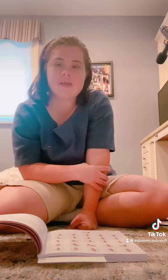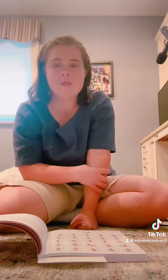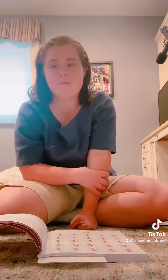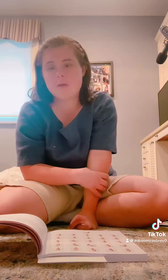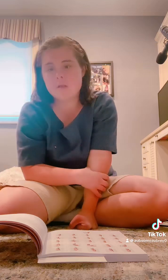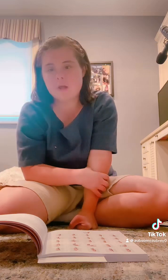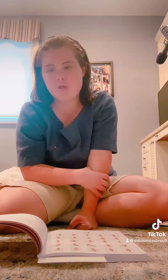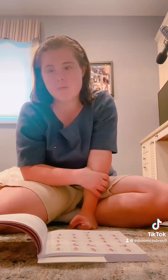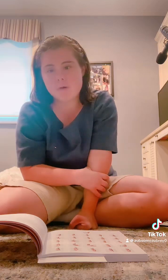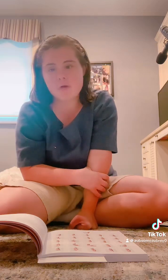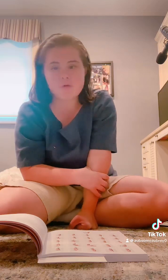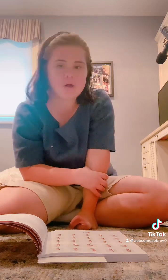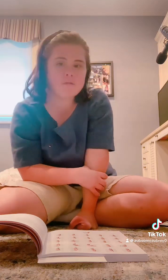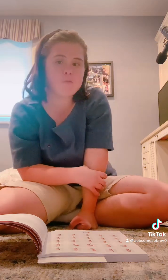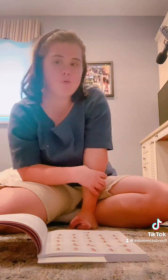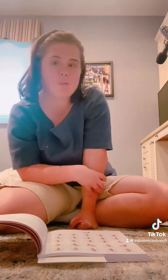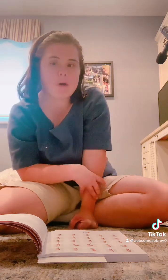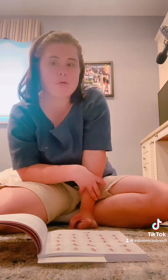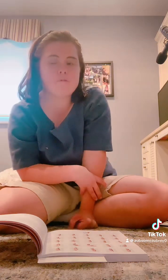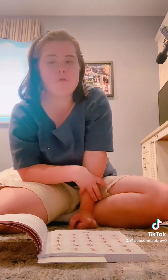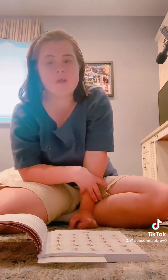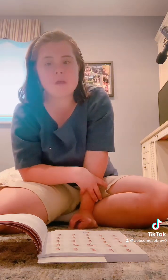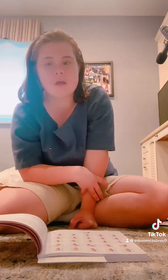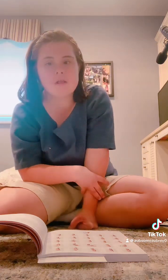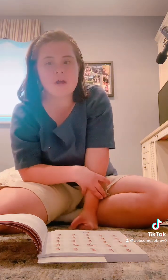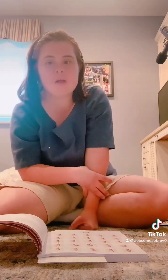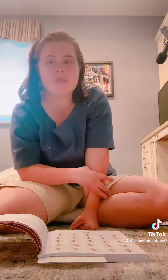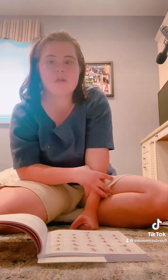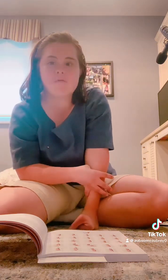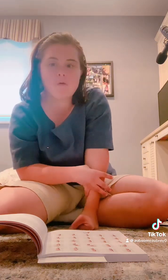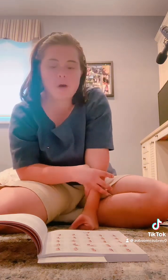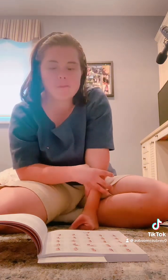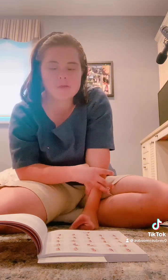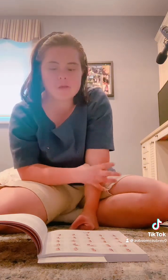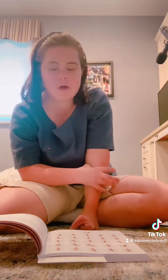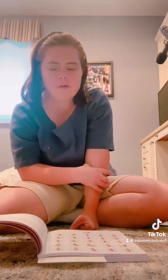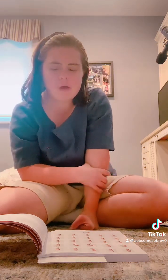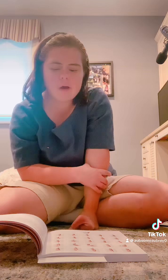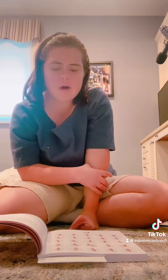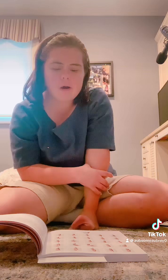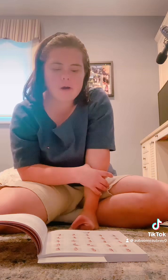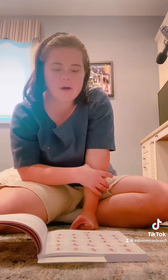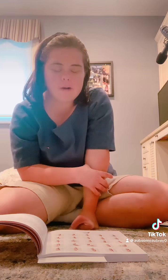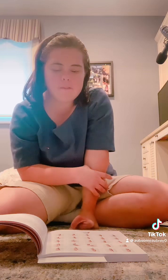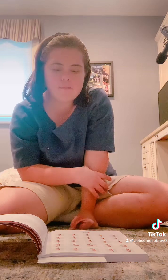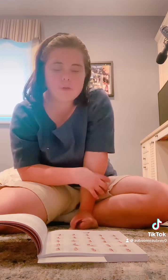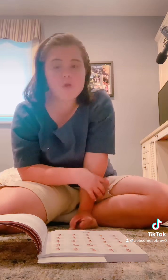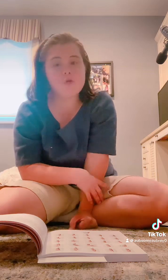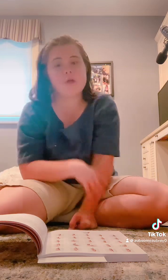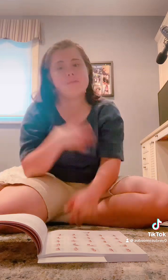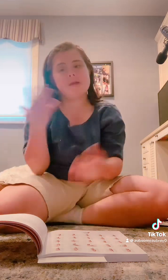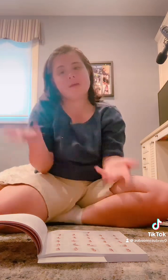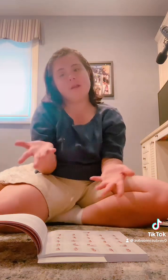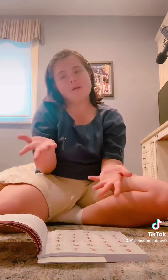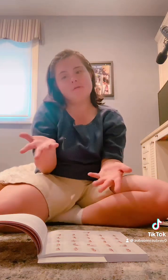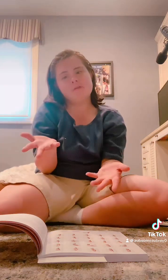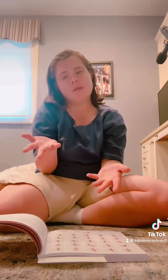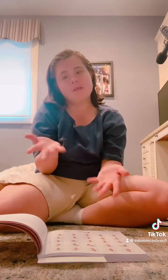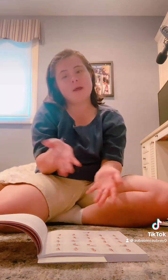to be a teacher, but also kind of a role model for these kids as they grow up and stuff. So that's my exciting news, is that I